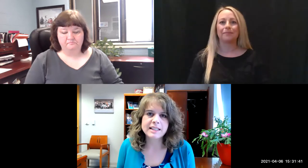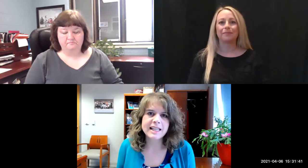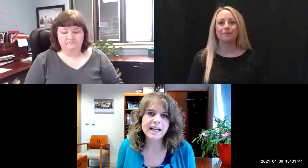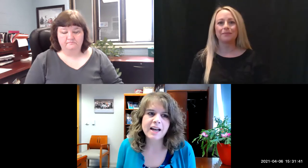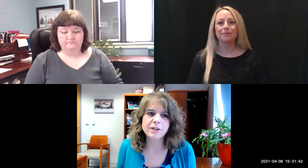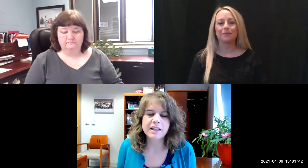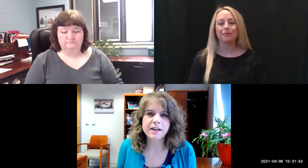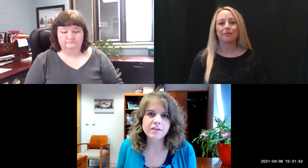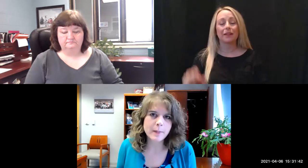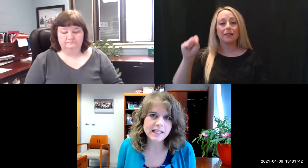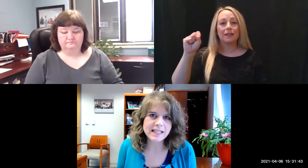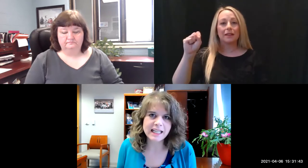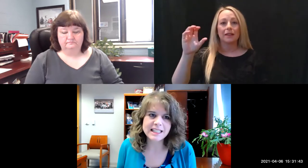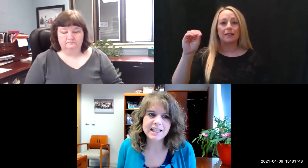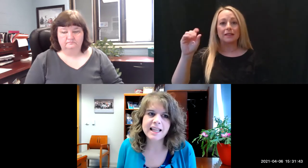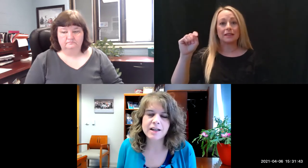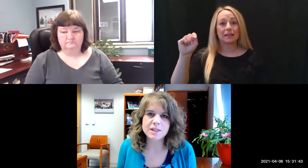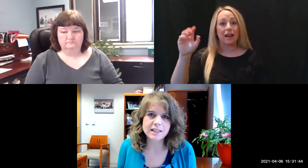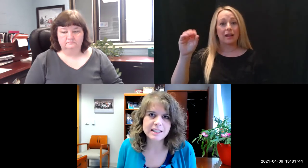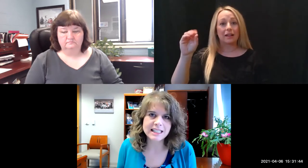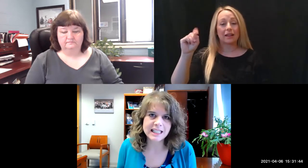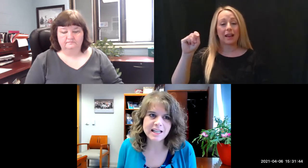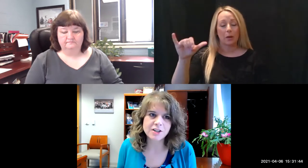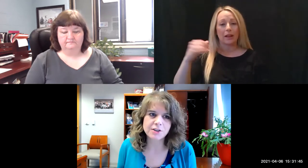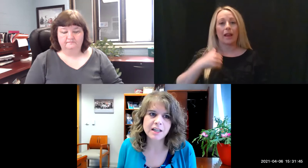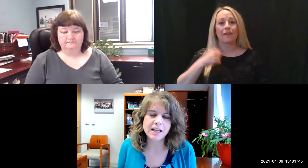In Scott County, there have been